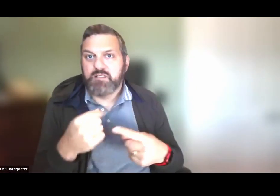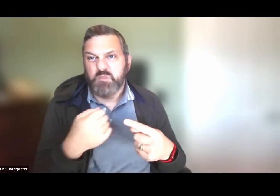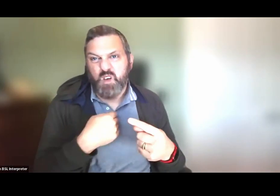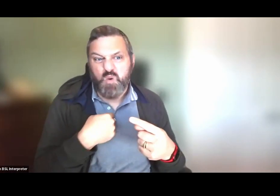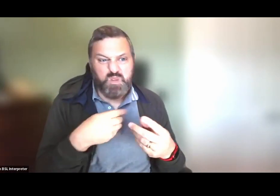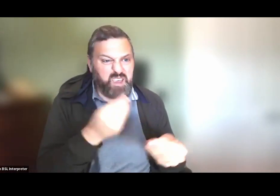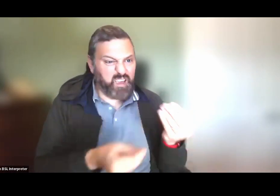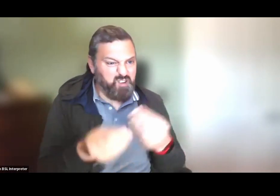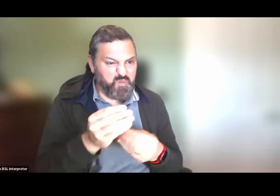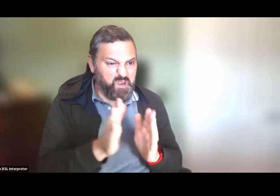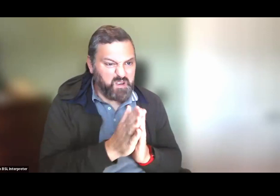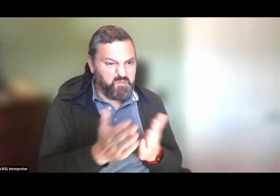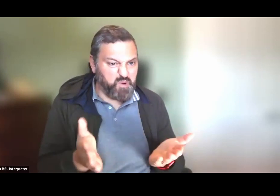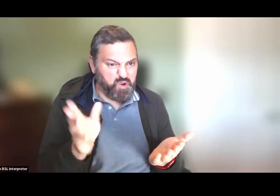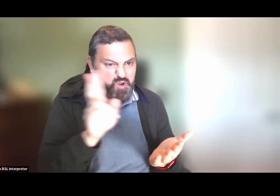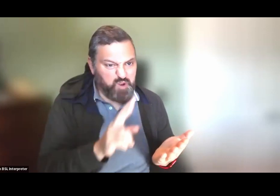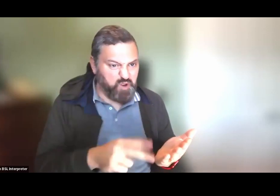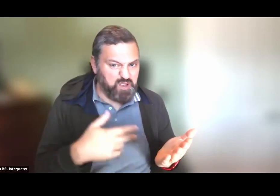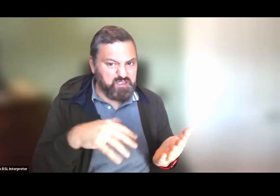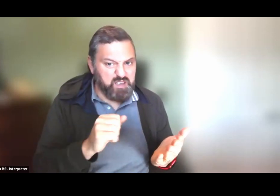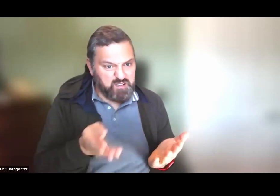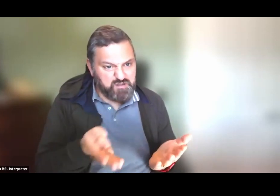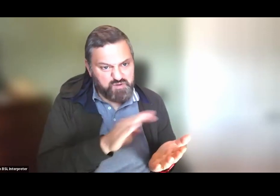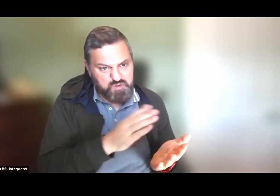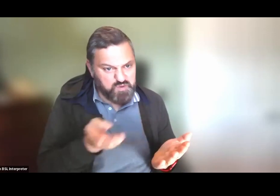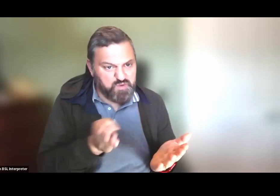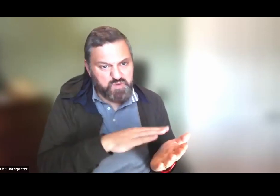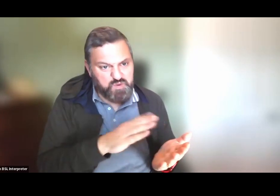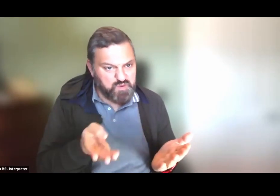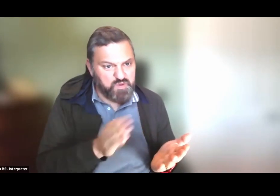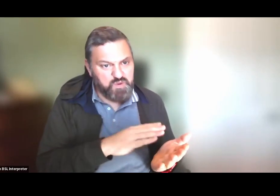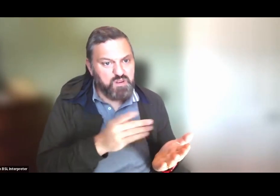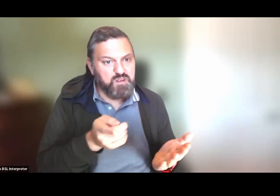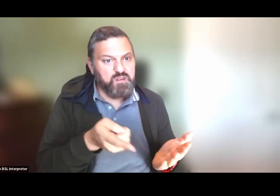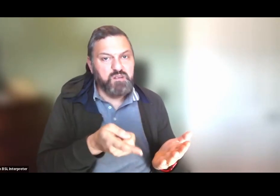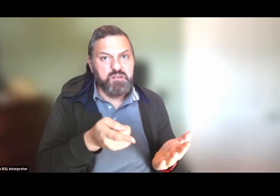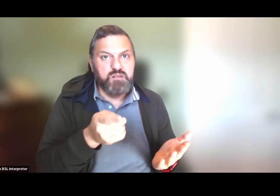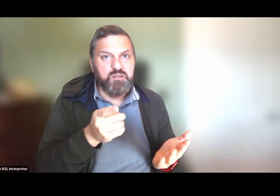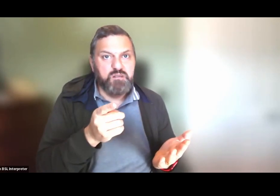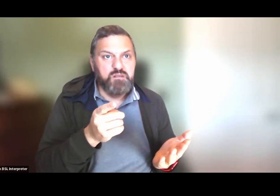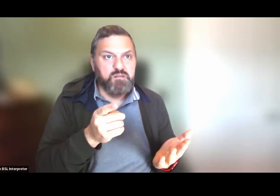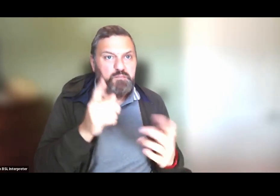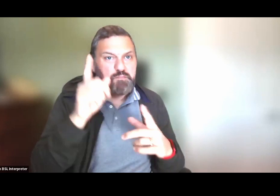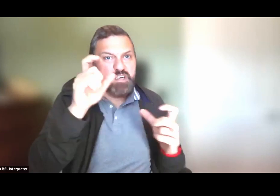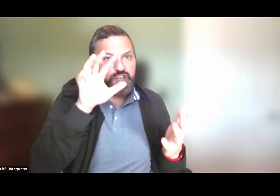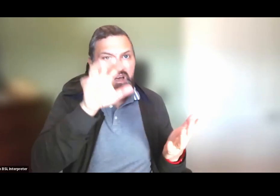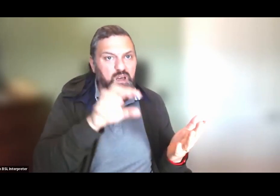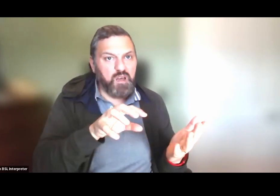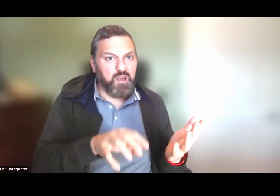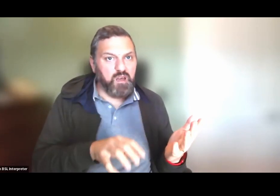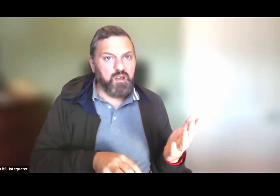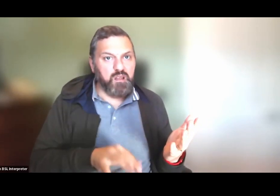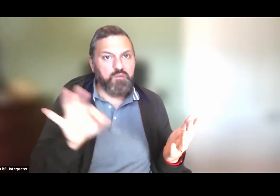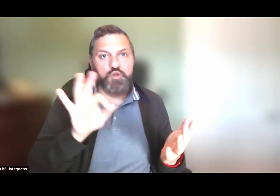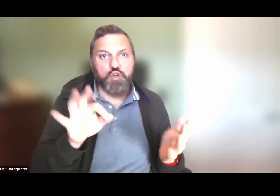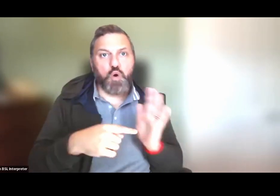They're down there. I went back and started flicking through the pages and seeing these pictures coming out of, there was no image of the living